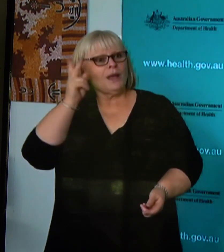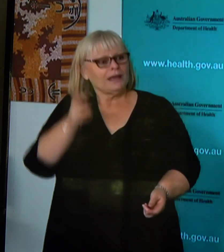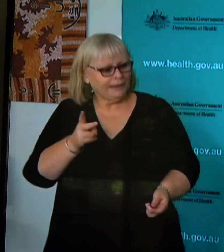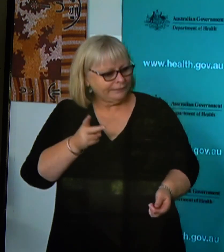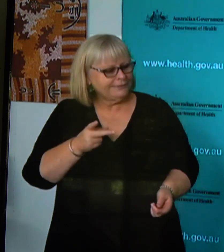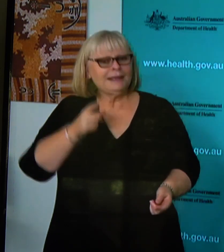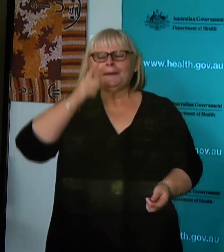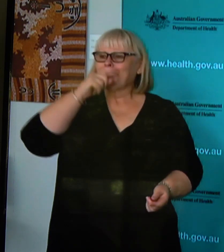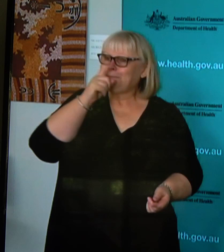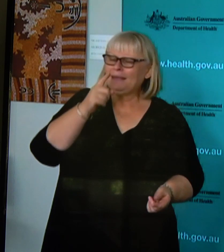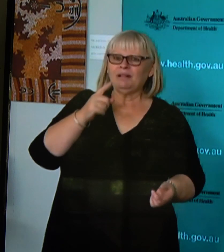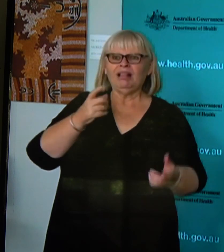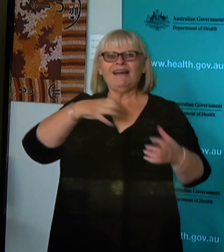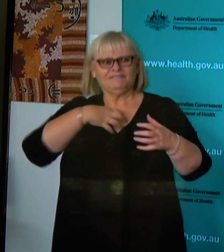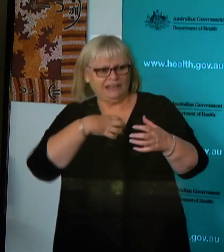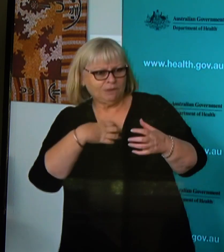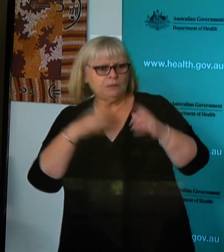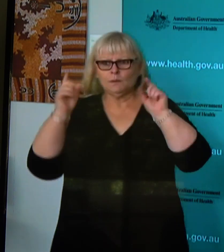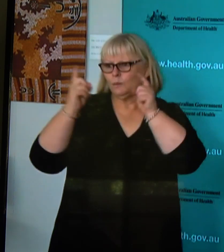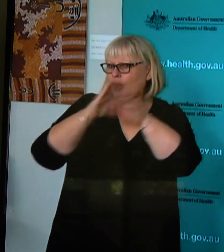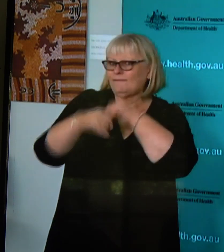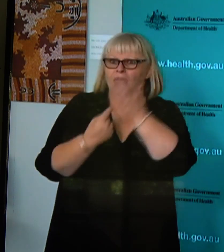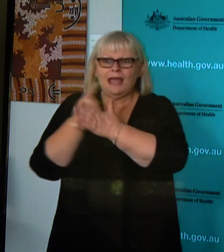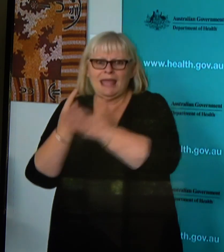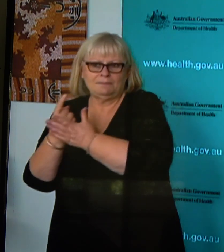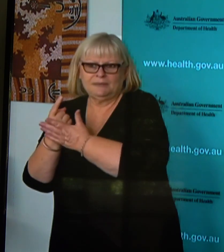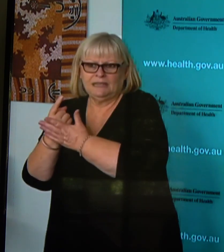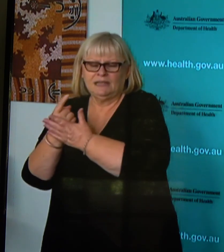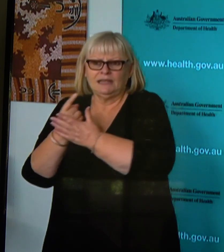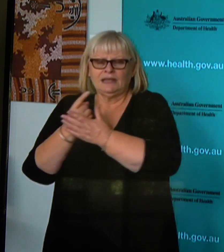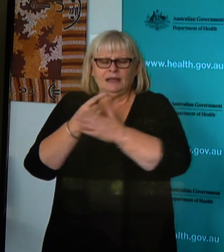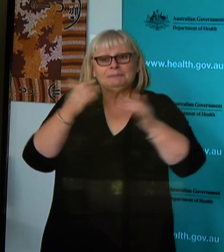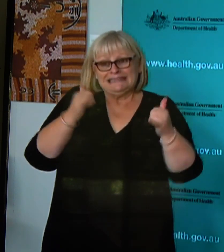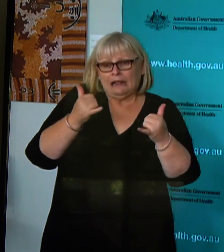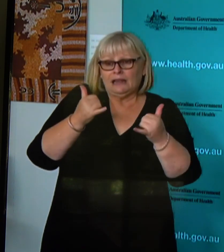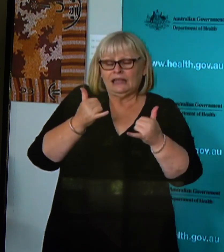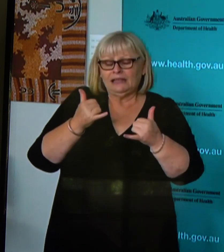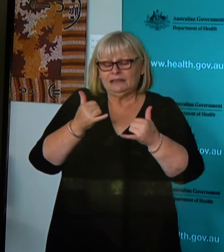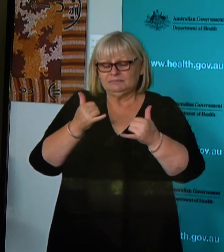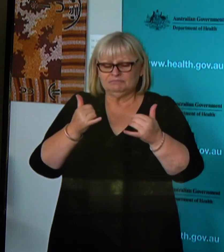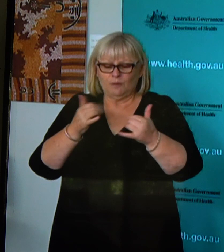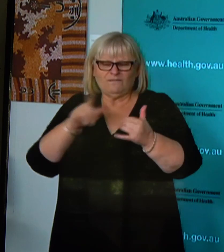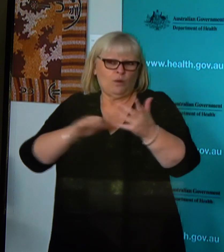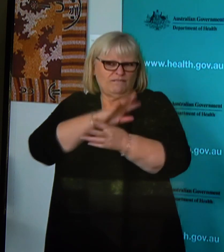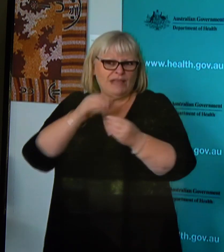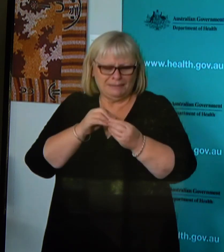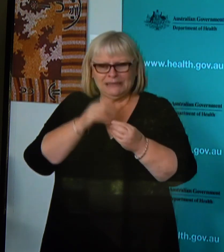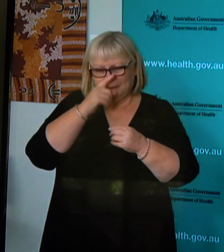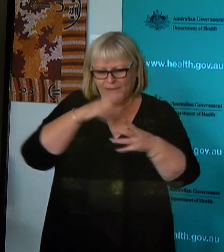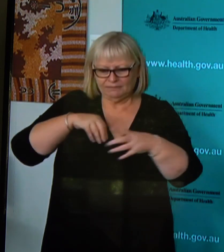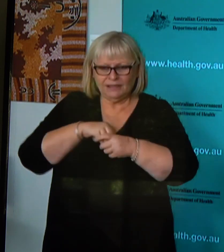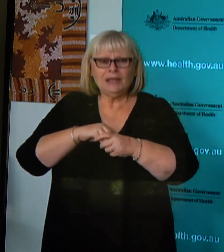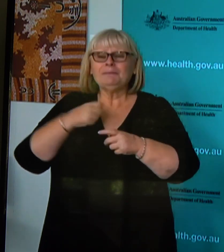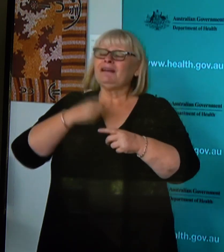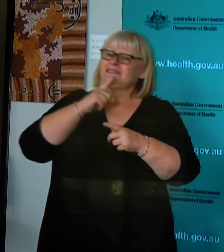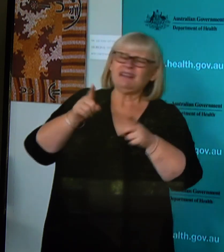people are fearful about issues, and particularly those that might affect their own families. But I say again,